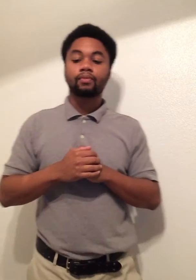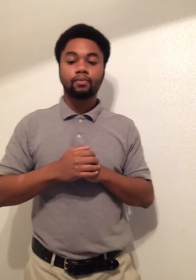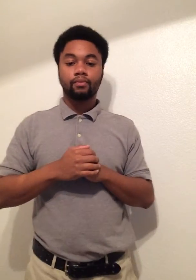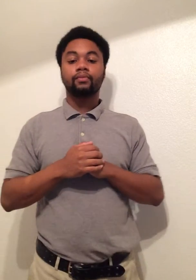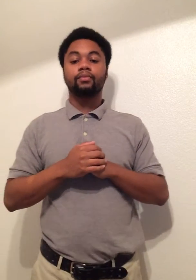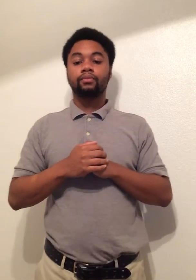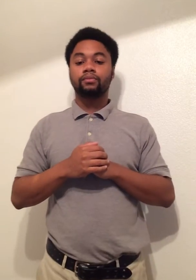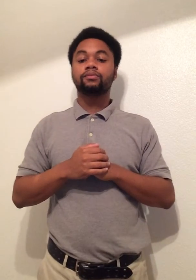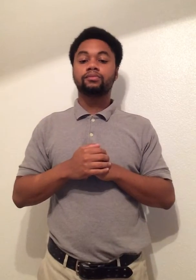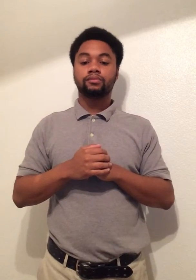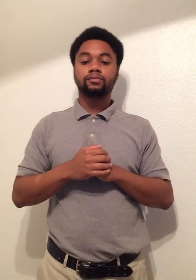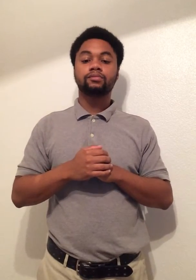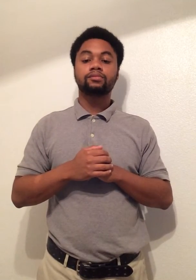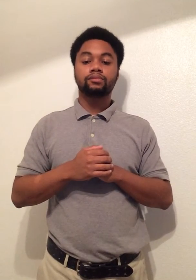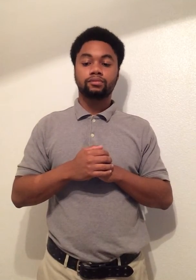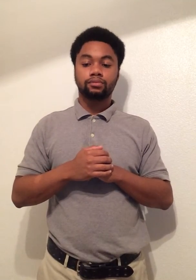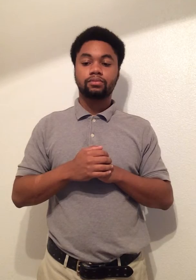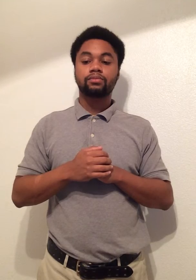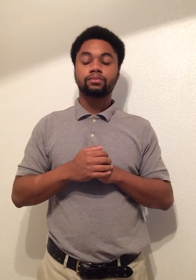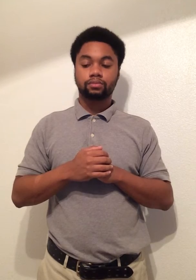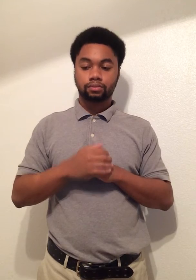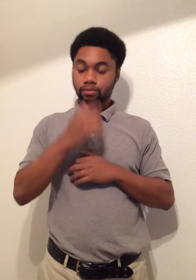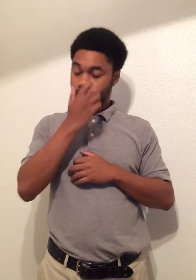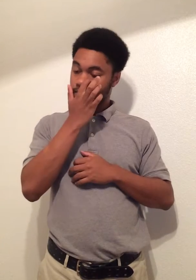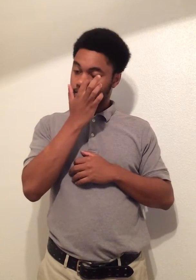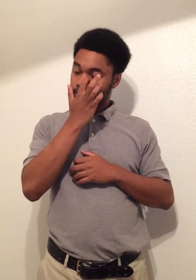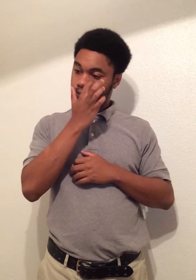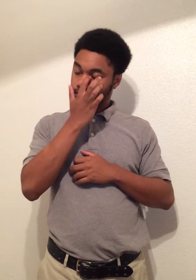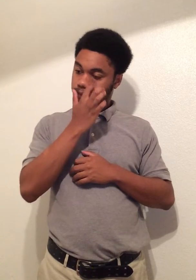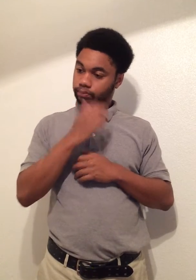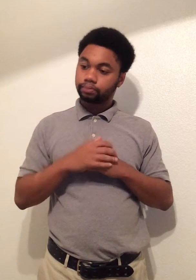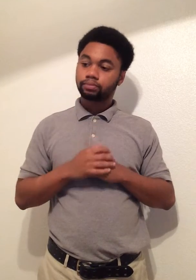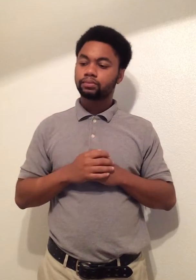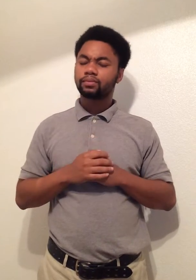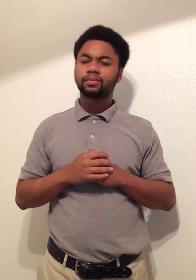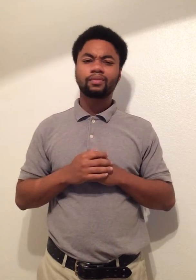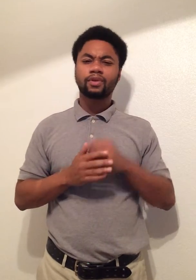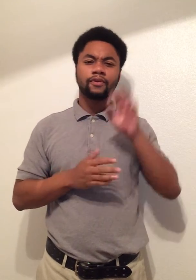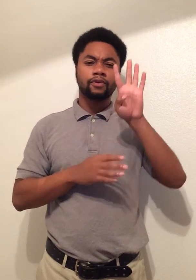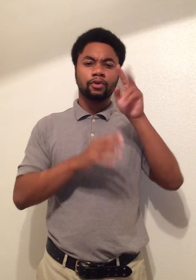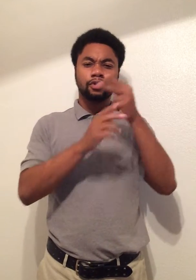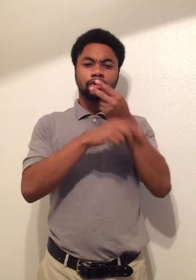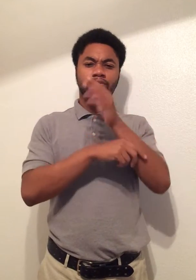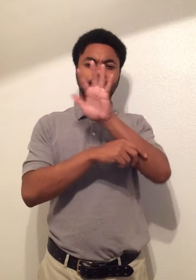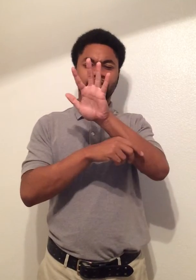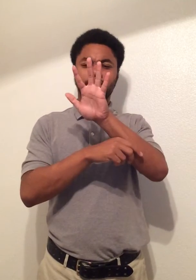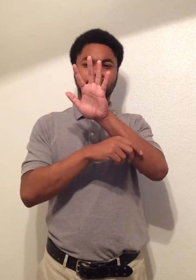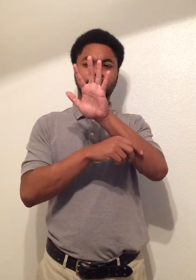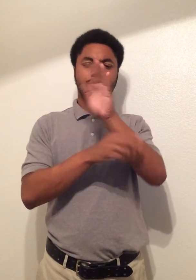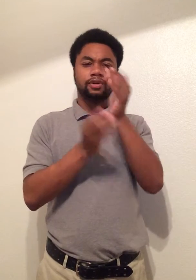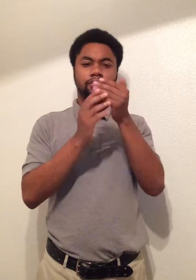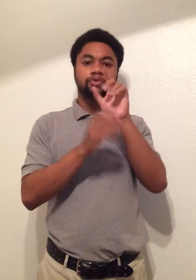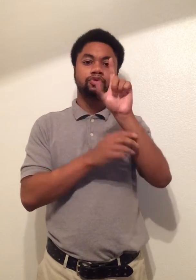5. And that's going to be the same again, isn't it? Yes. What's 4 times 5? 20. What's 20 times 5?